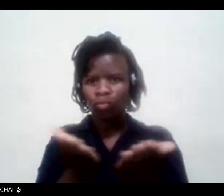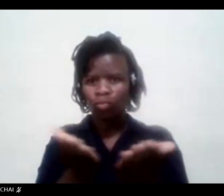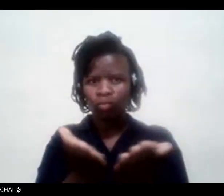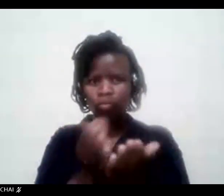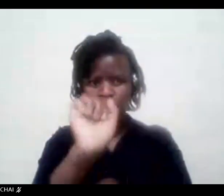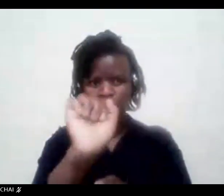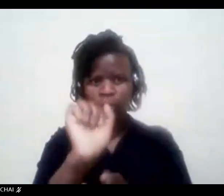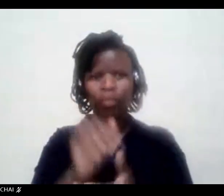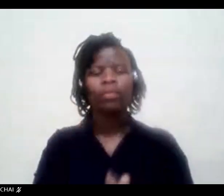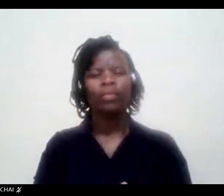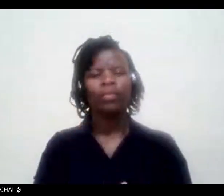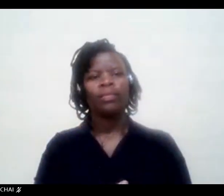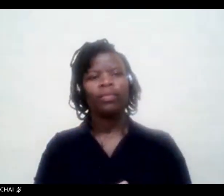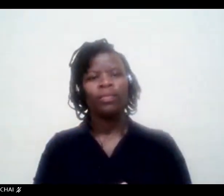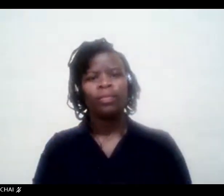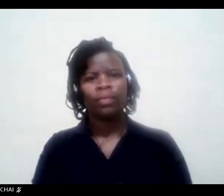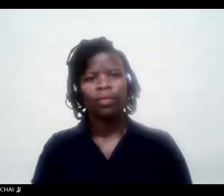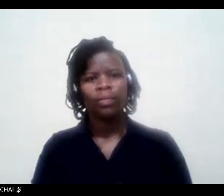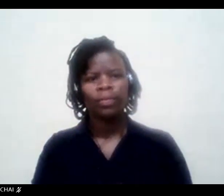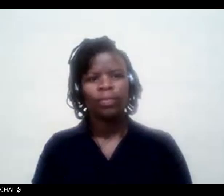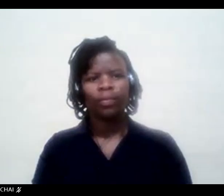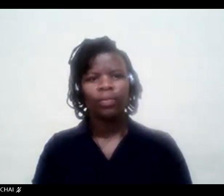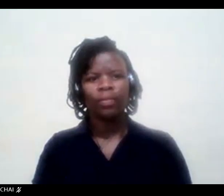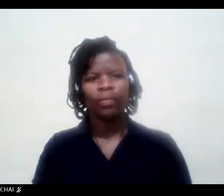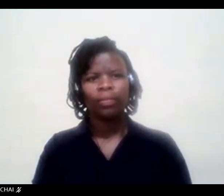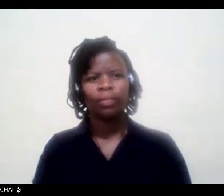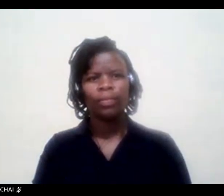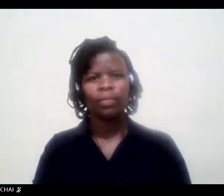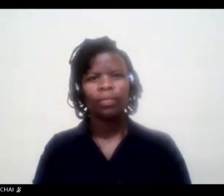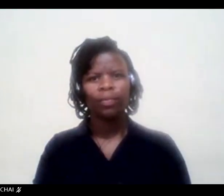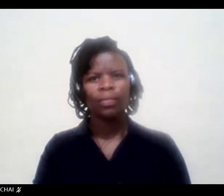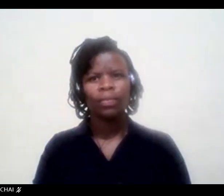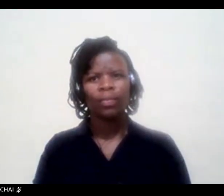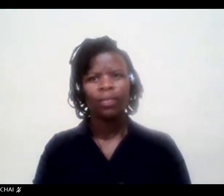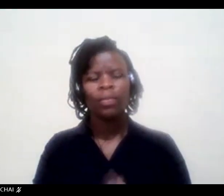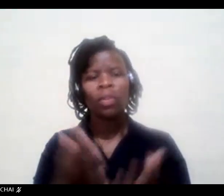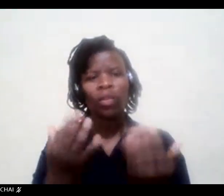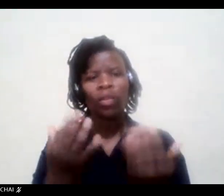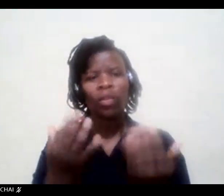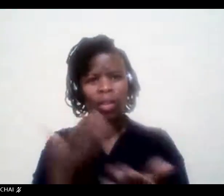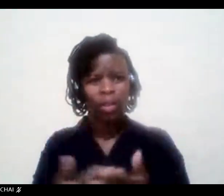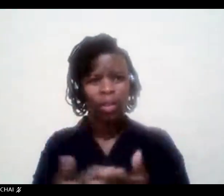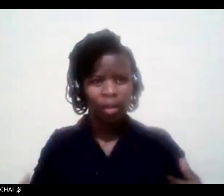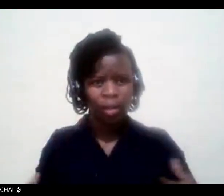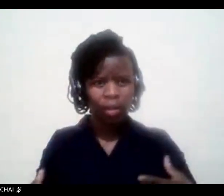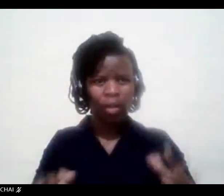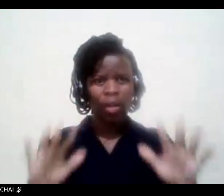Anybody wants to weigh in? You can start, first of all, weigh in, what struck you around